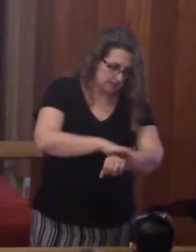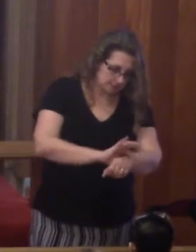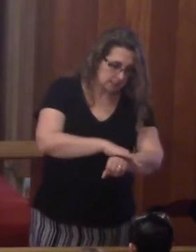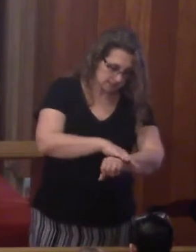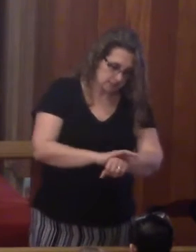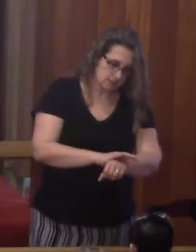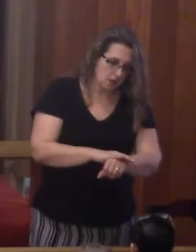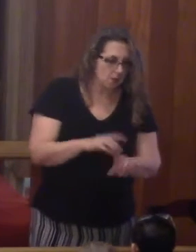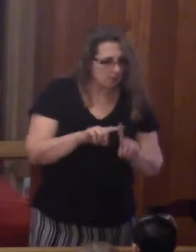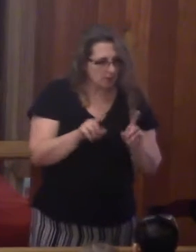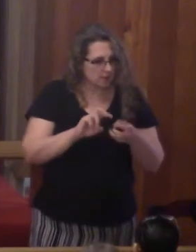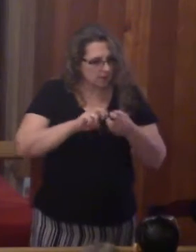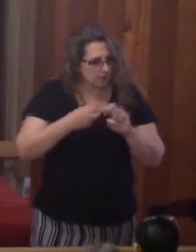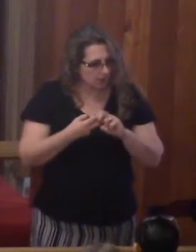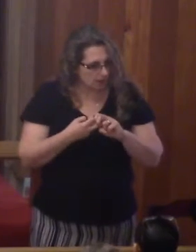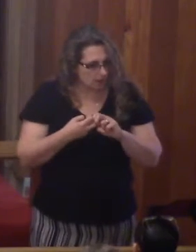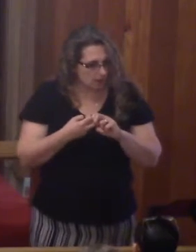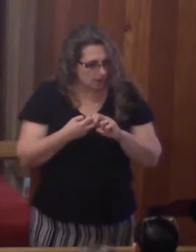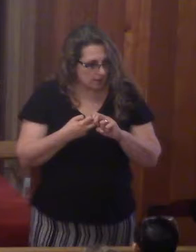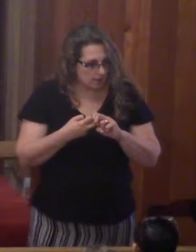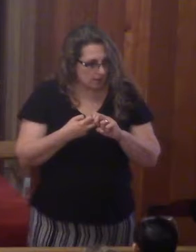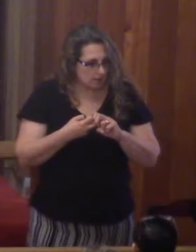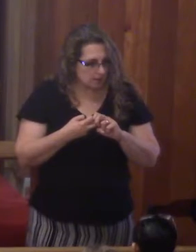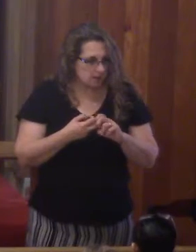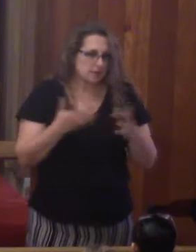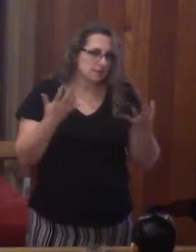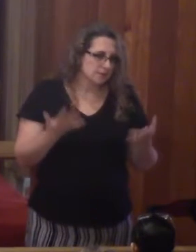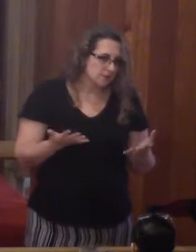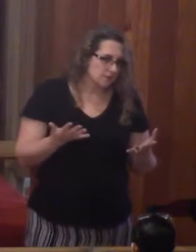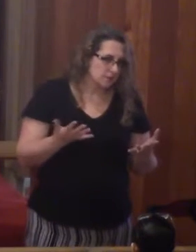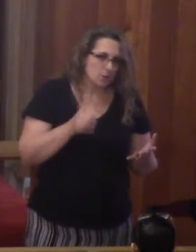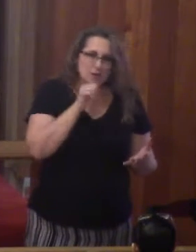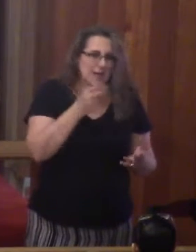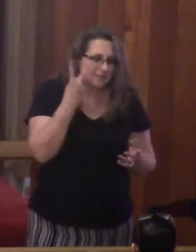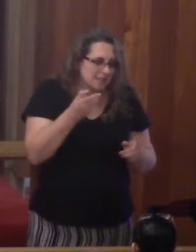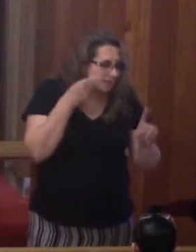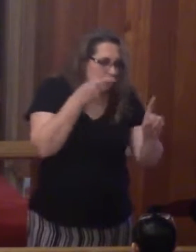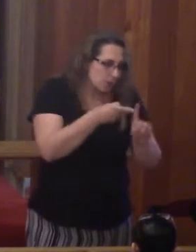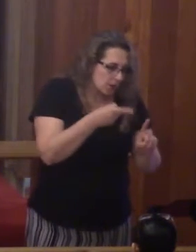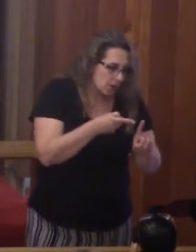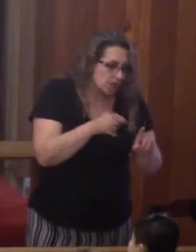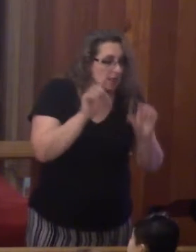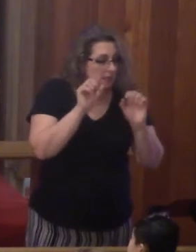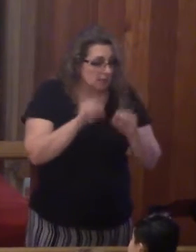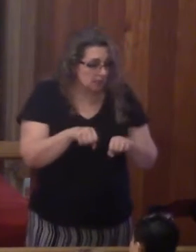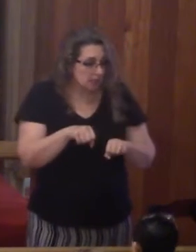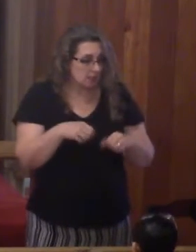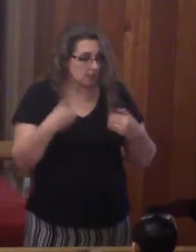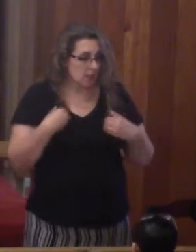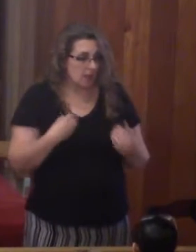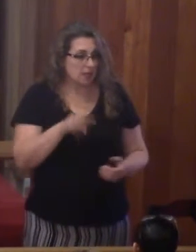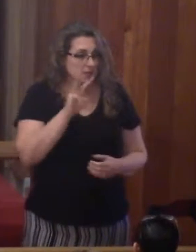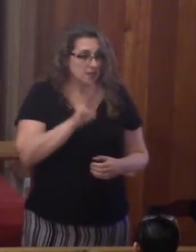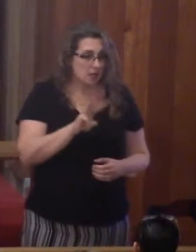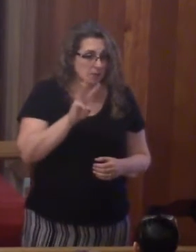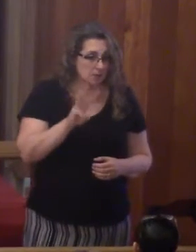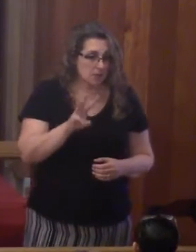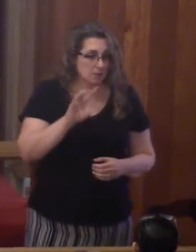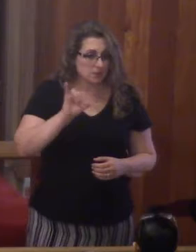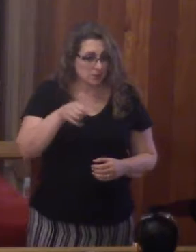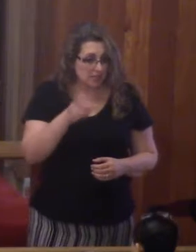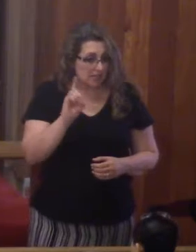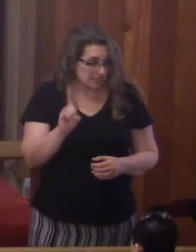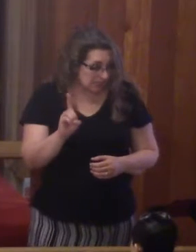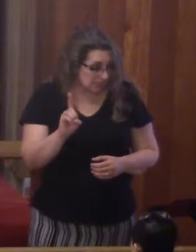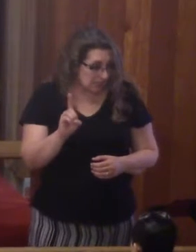Problem is, though, we're kind of throwing the baby out with the bathwater. Can people take the WWJD as moralism?